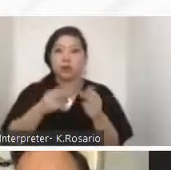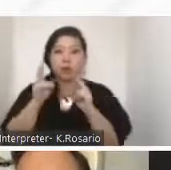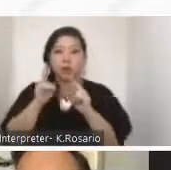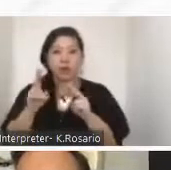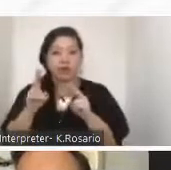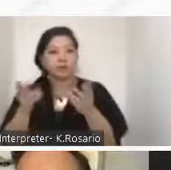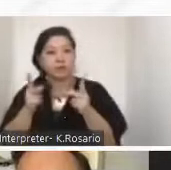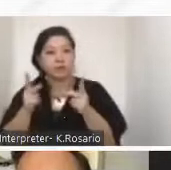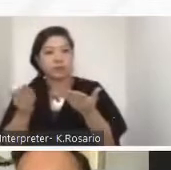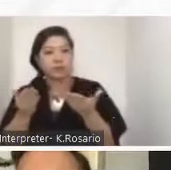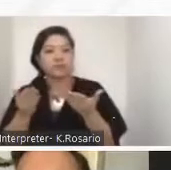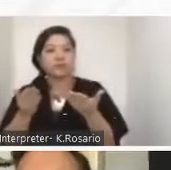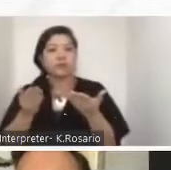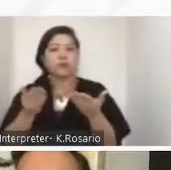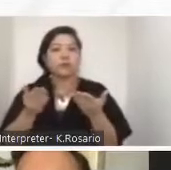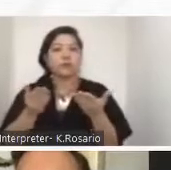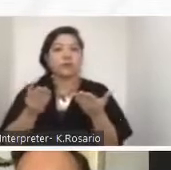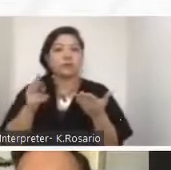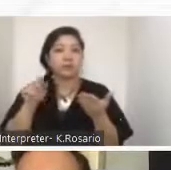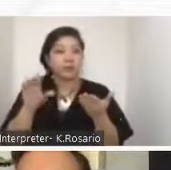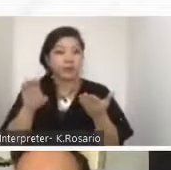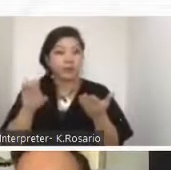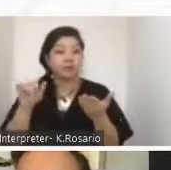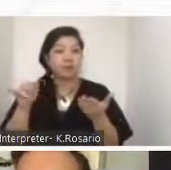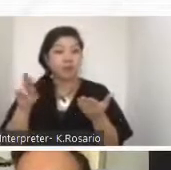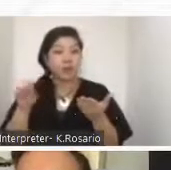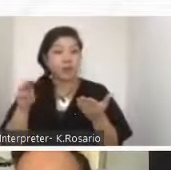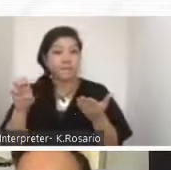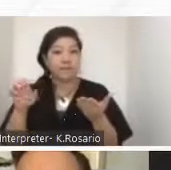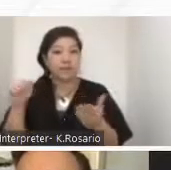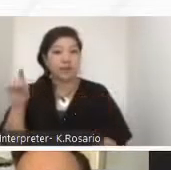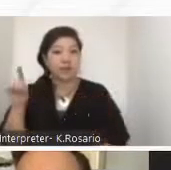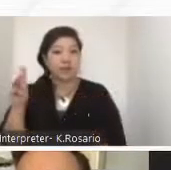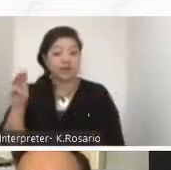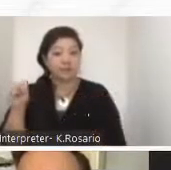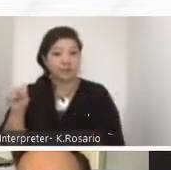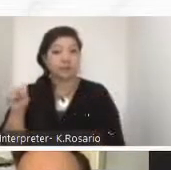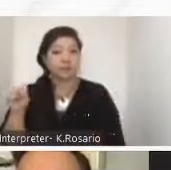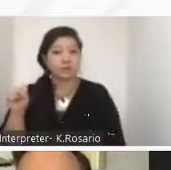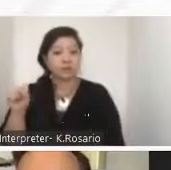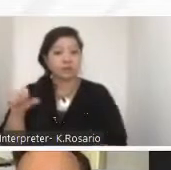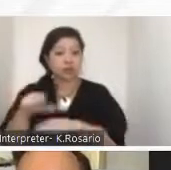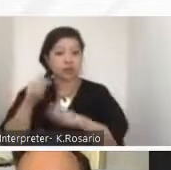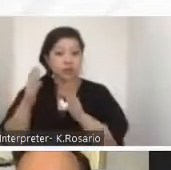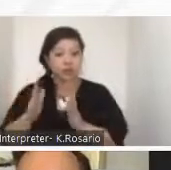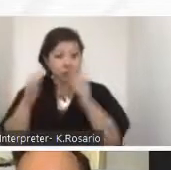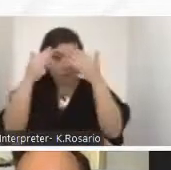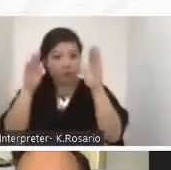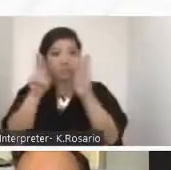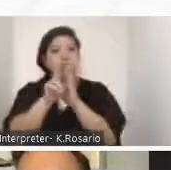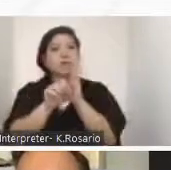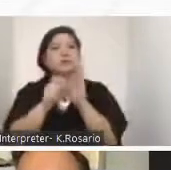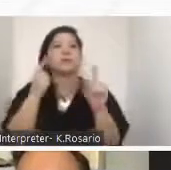from DC, we have Vice Admiral Jerome Adams. He is the 20th Surgeon General of the United States. His mission as